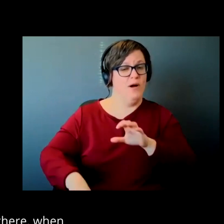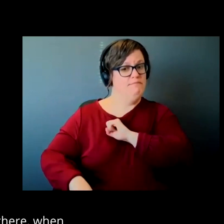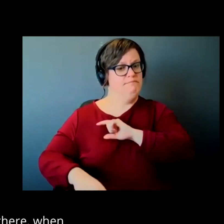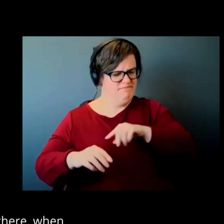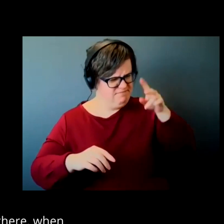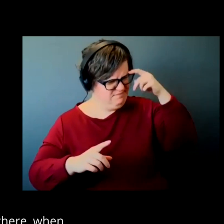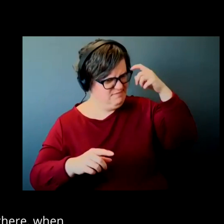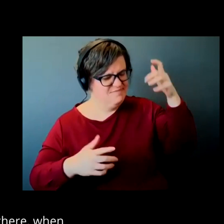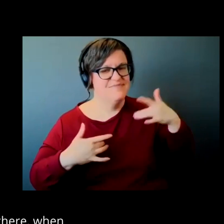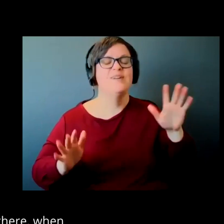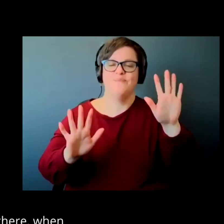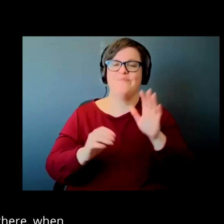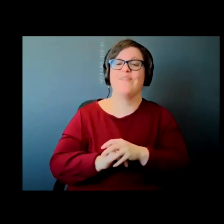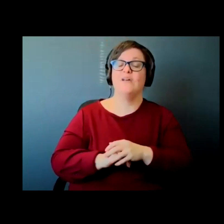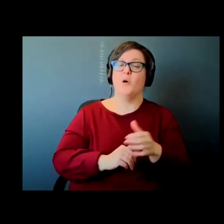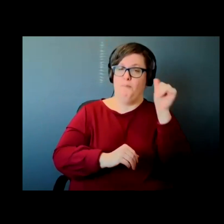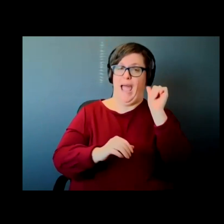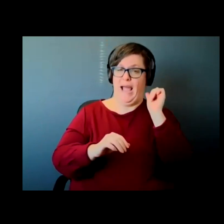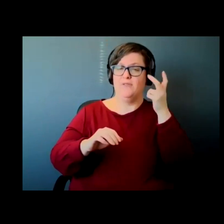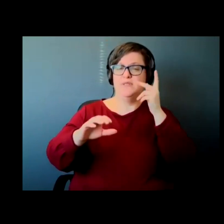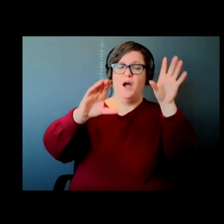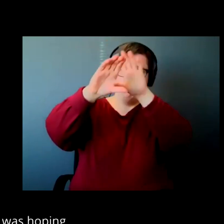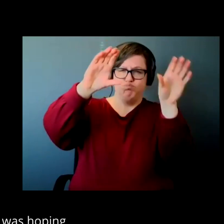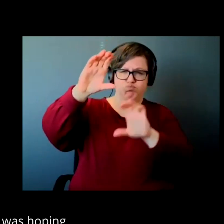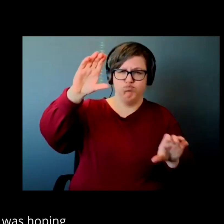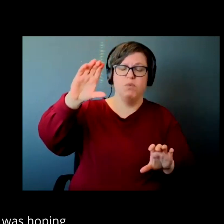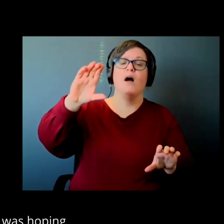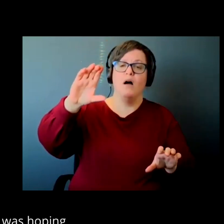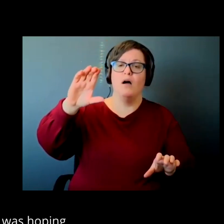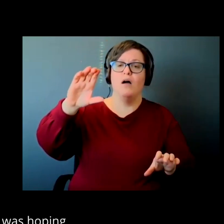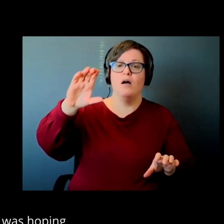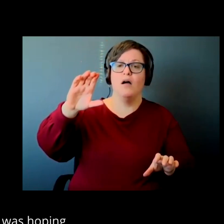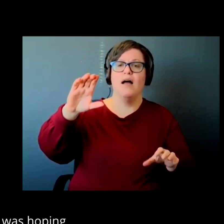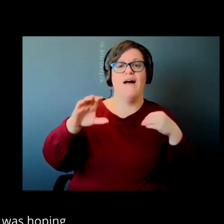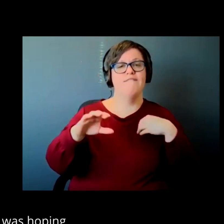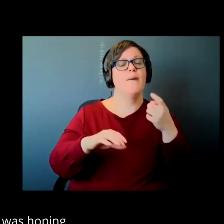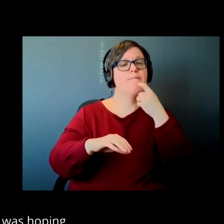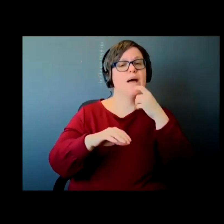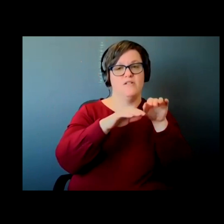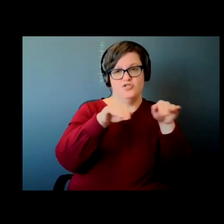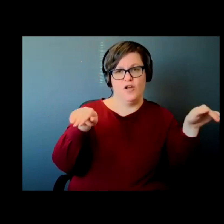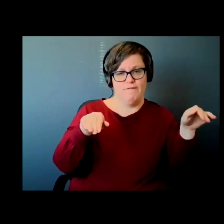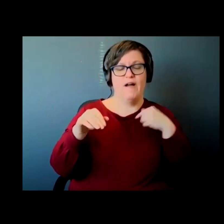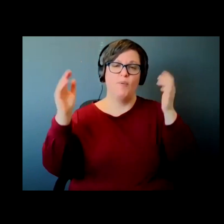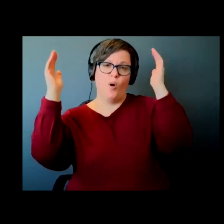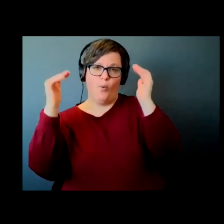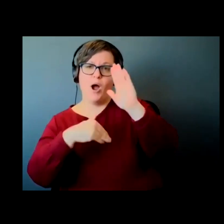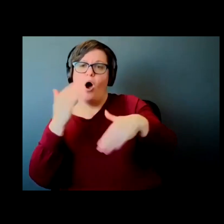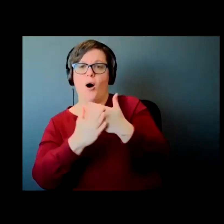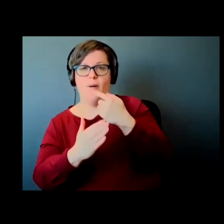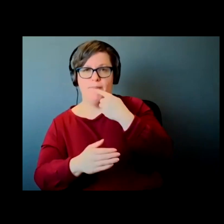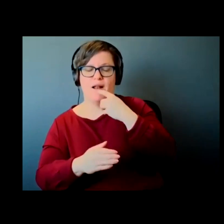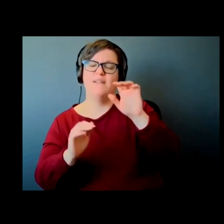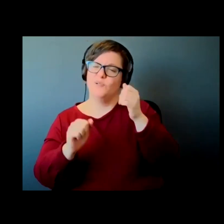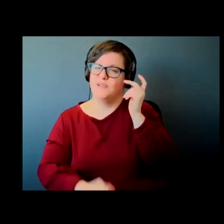So in the back there, when you saw all that stuff, I actually have a metal shelf, which I actually was hoping to have in here was all metal, but you can see there's not.